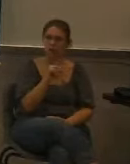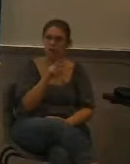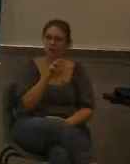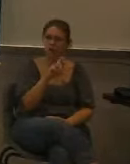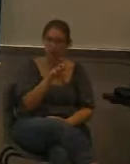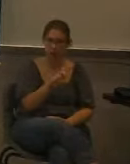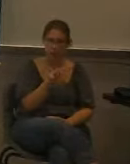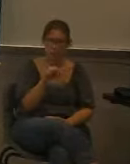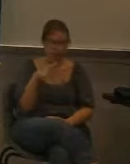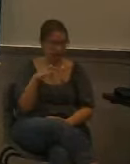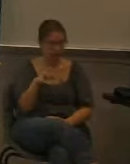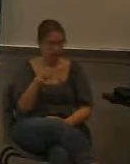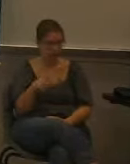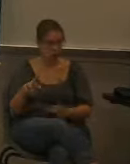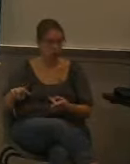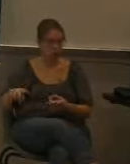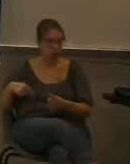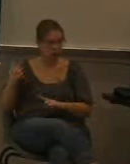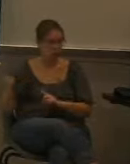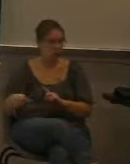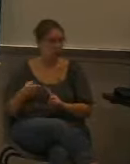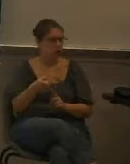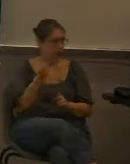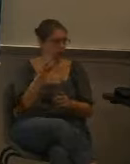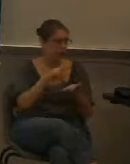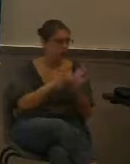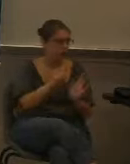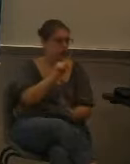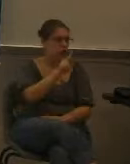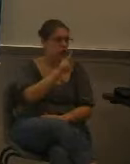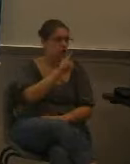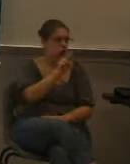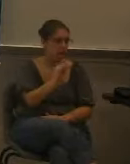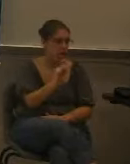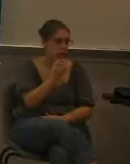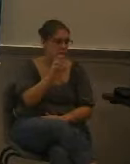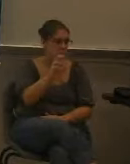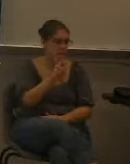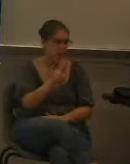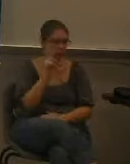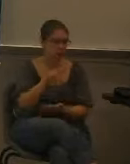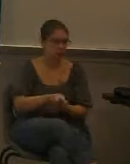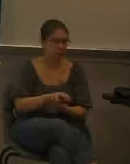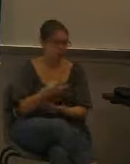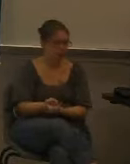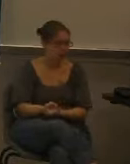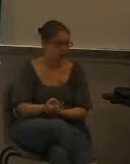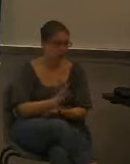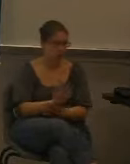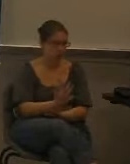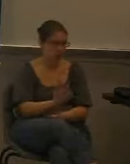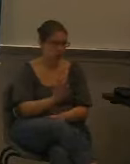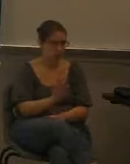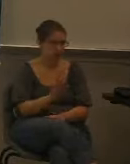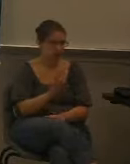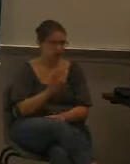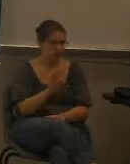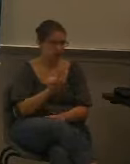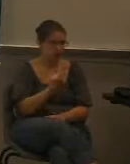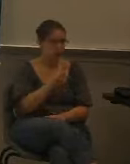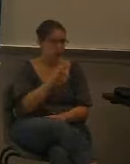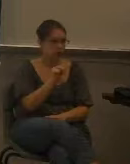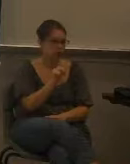right? Right, so they're turning over. They're turning over as well, right? So they've got production. So what you need to do is estimate the production